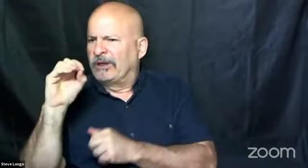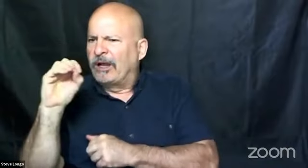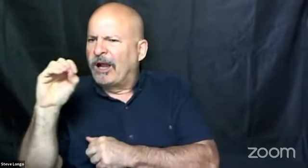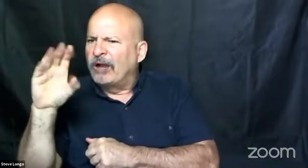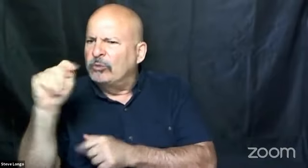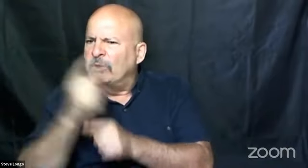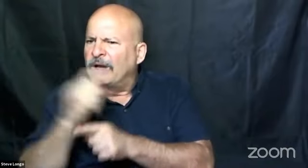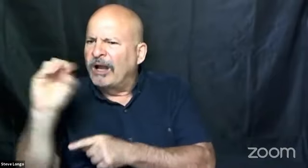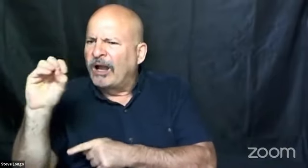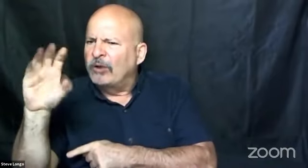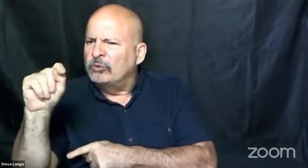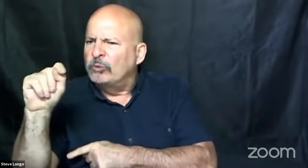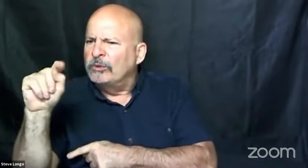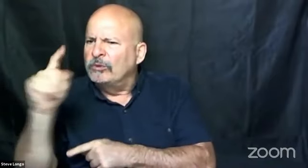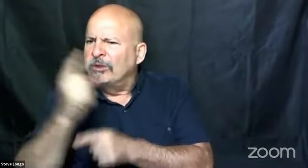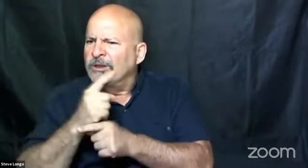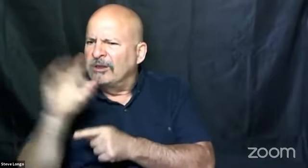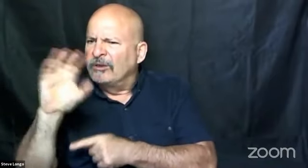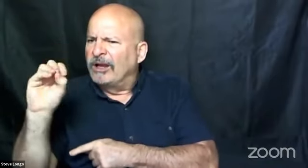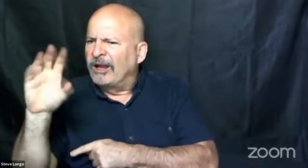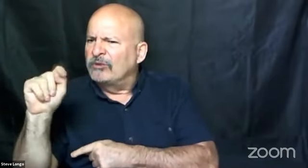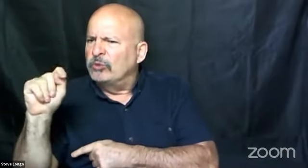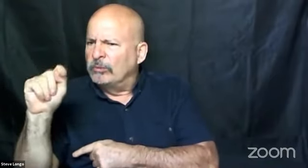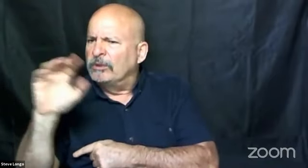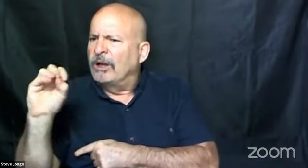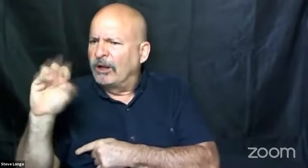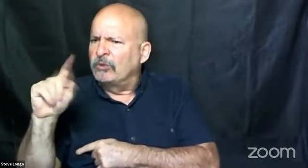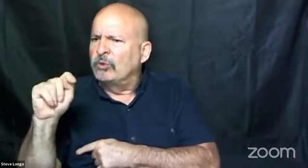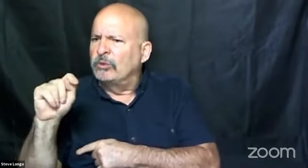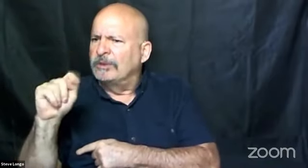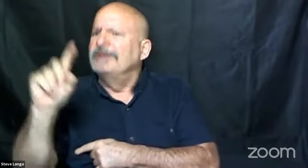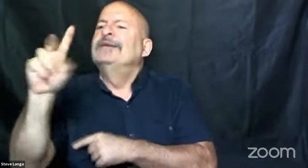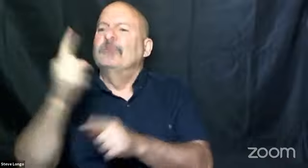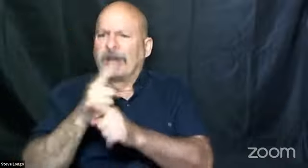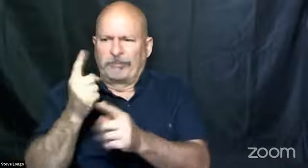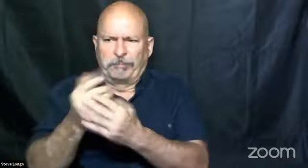going to work from home? Is that going to work? I believe in October was the last time we had something